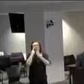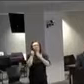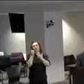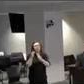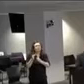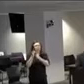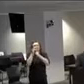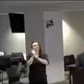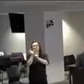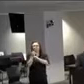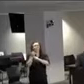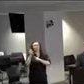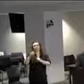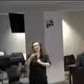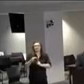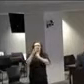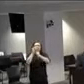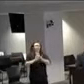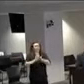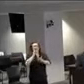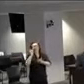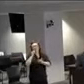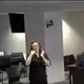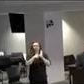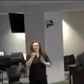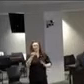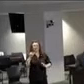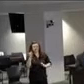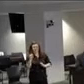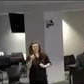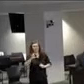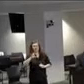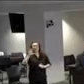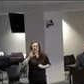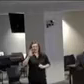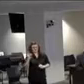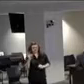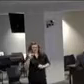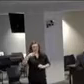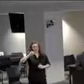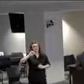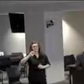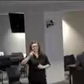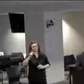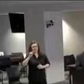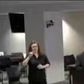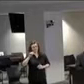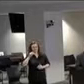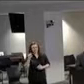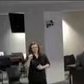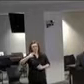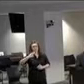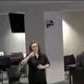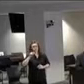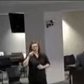requiring specialty pharmacy care, such as ALS, cystic fibrosis, Parkinson's, Crohn's disease, and others.